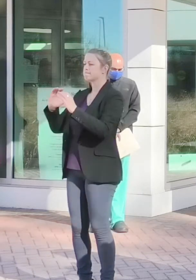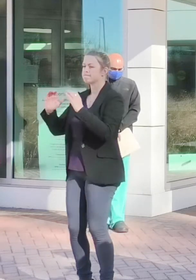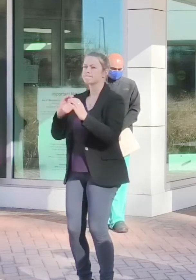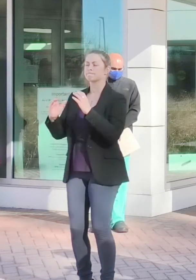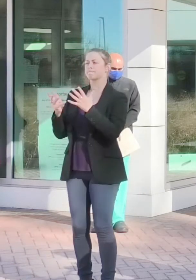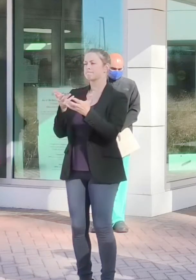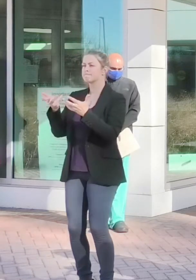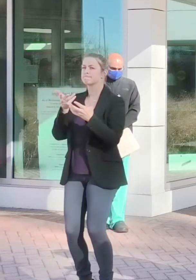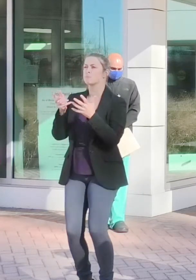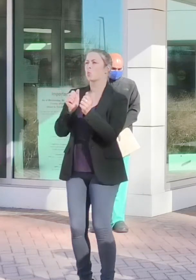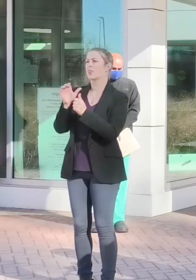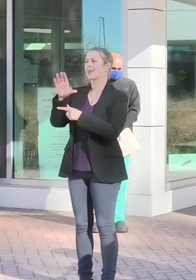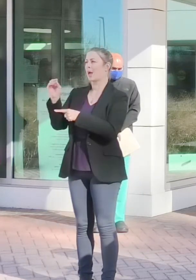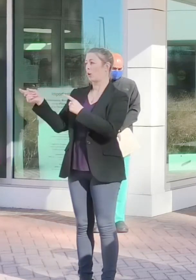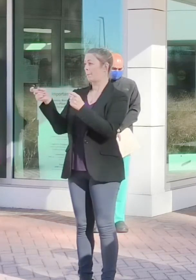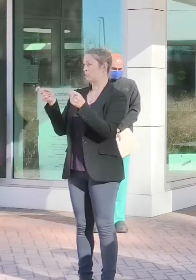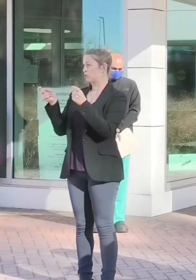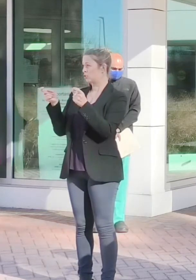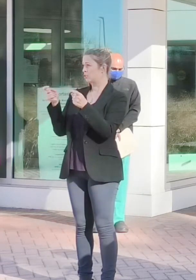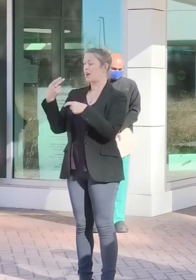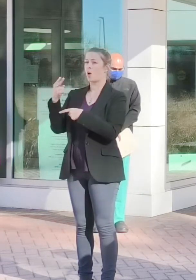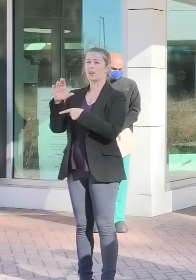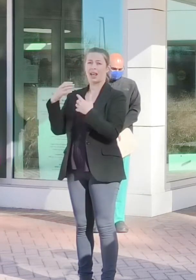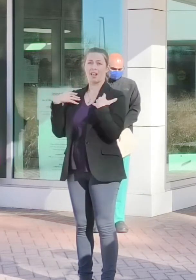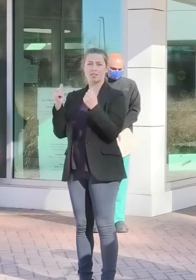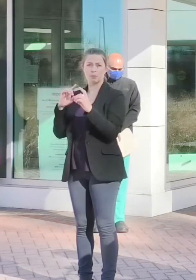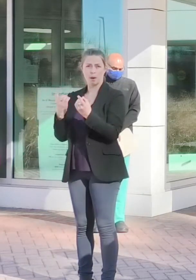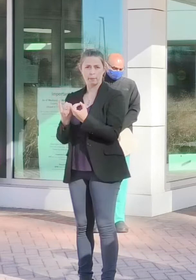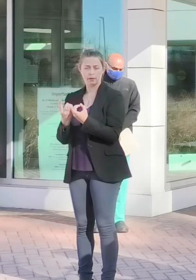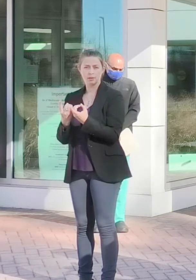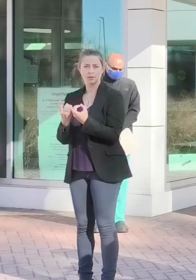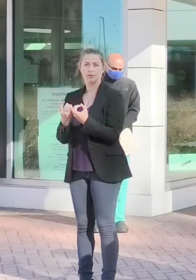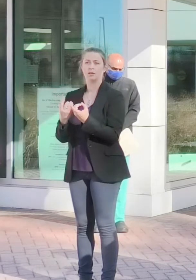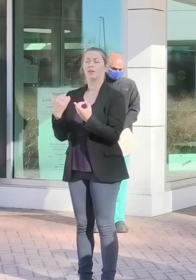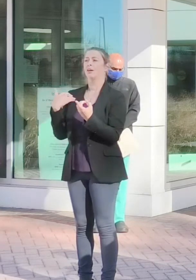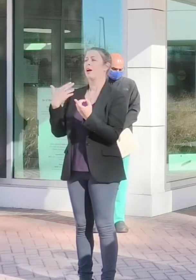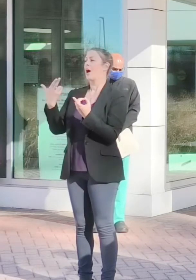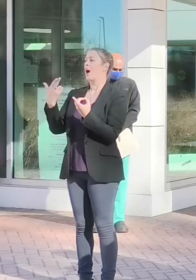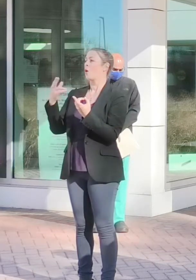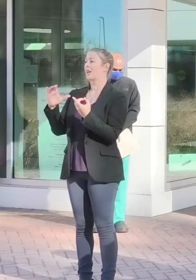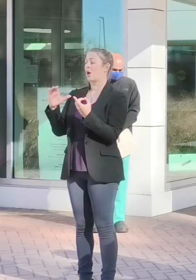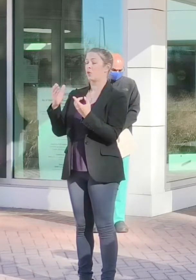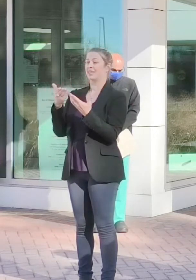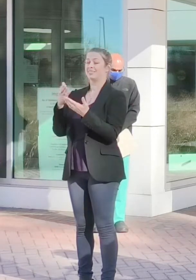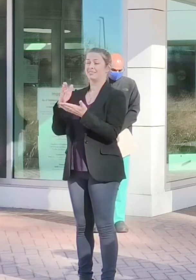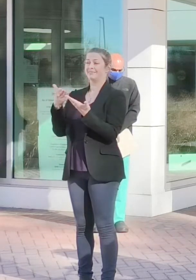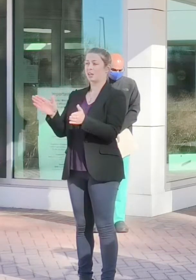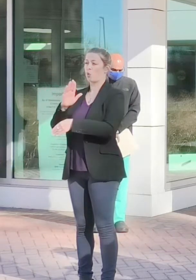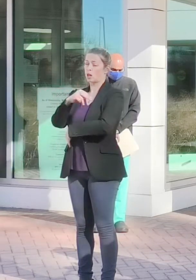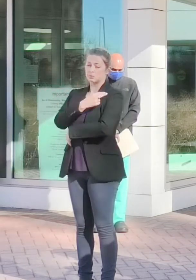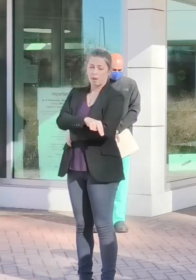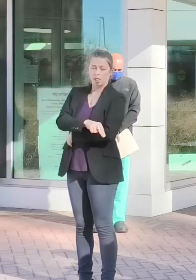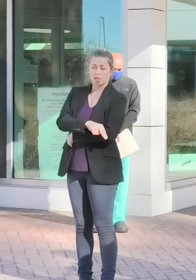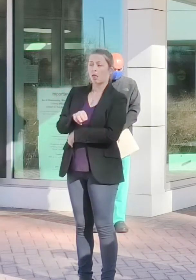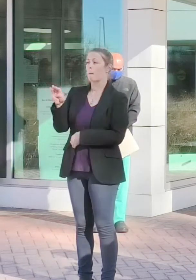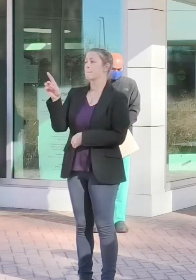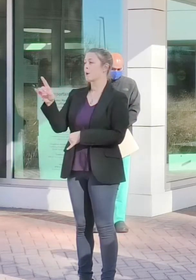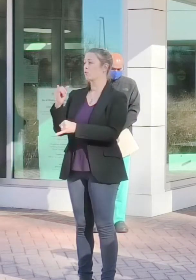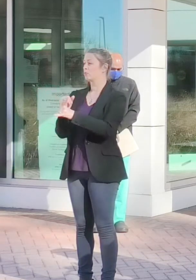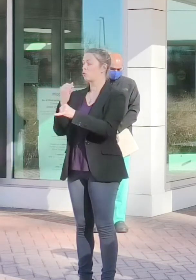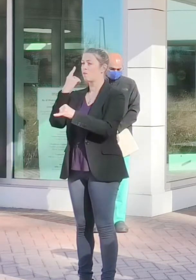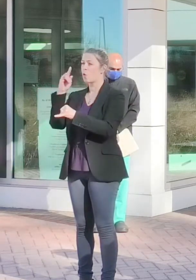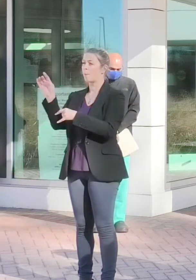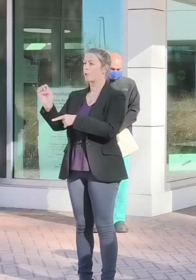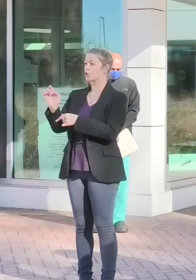County Administration, Howard County Health Department, Howard County General Hospital, the Maryland Institute for